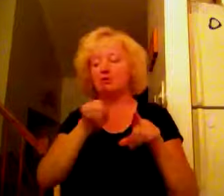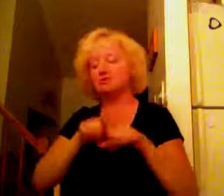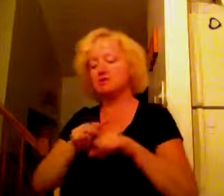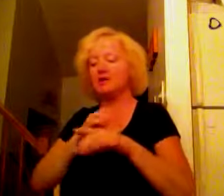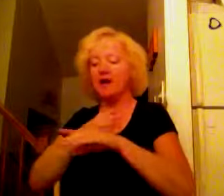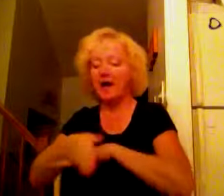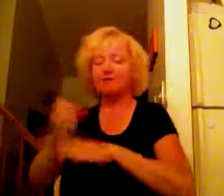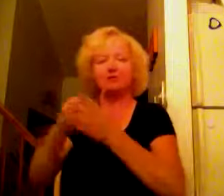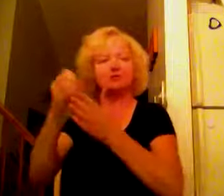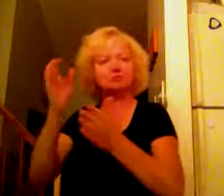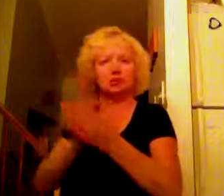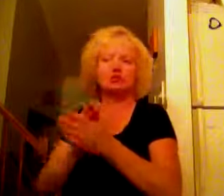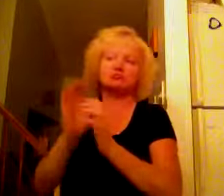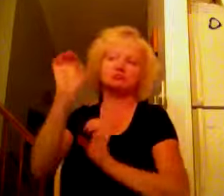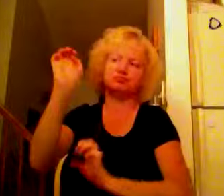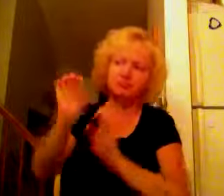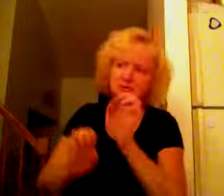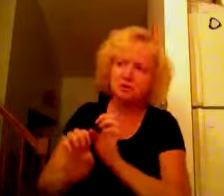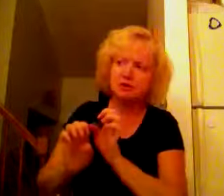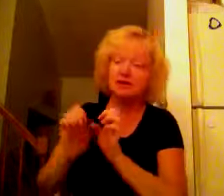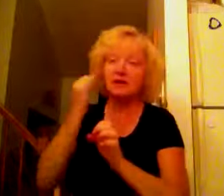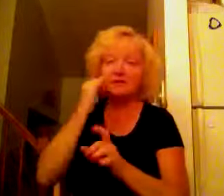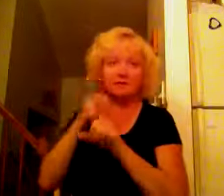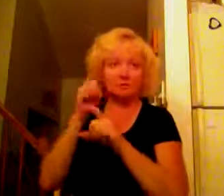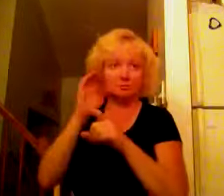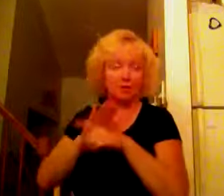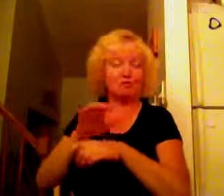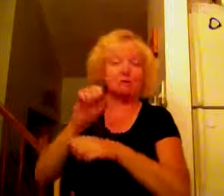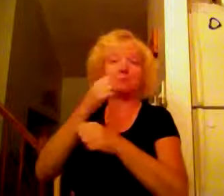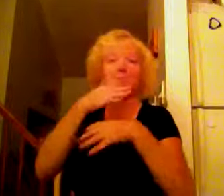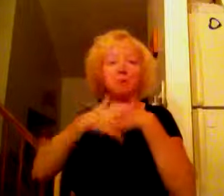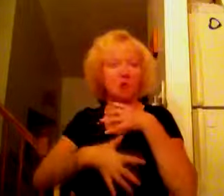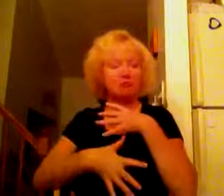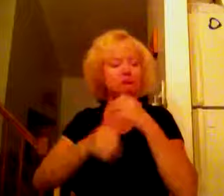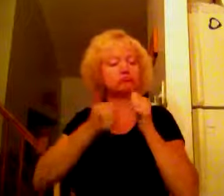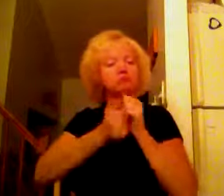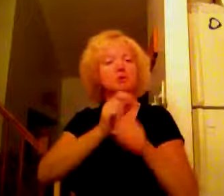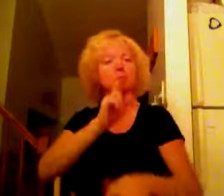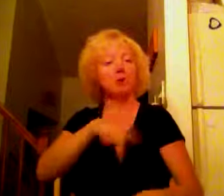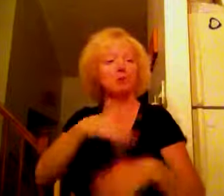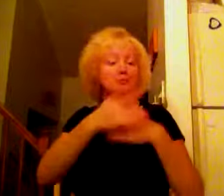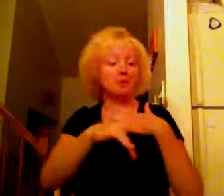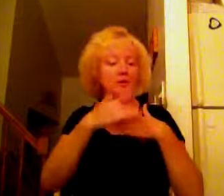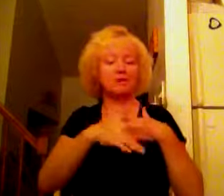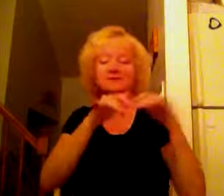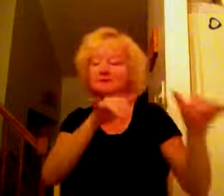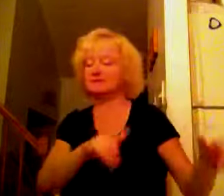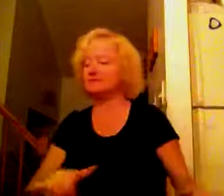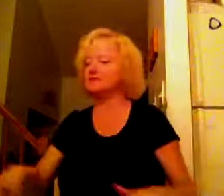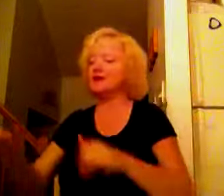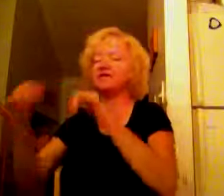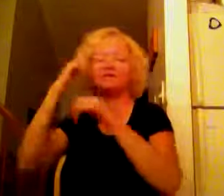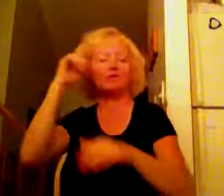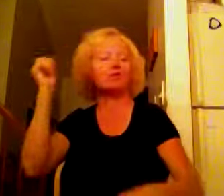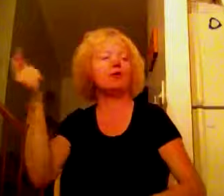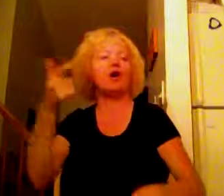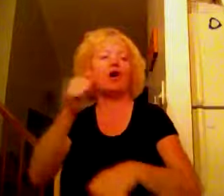medical follow-up for workers who are exposed to blood. This standard covers all employees who have a risk of exposure to blood in the